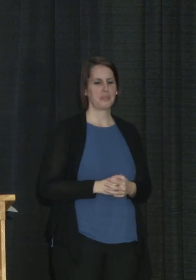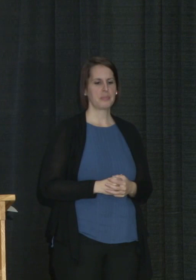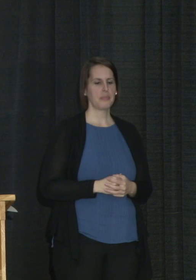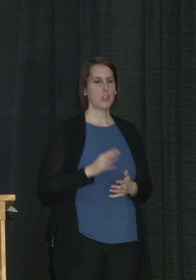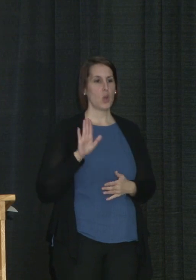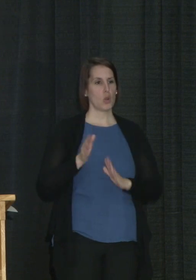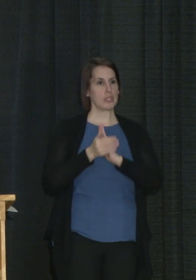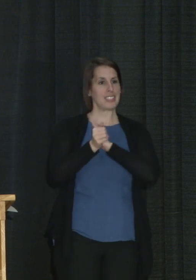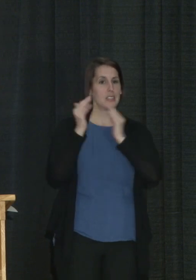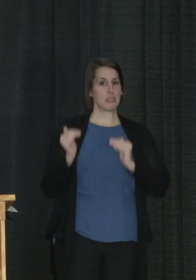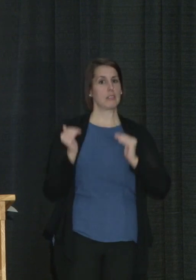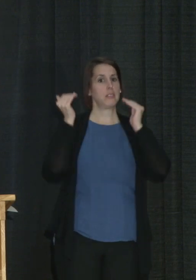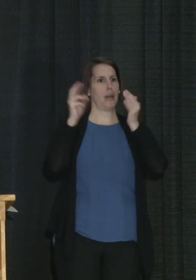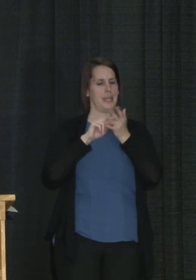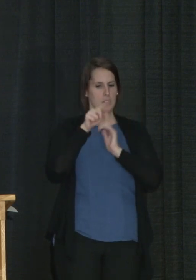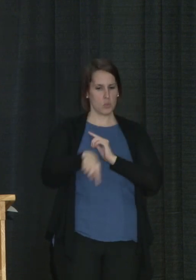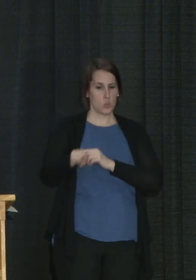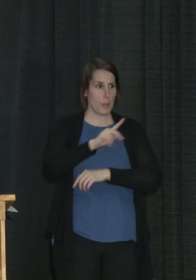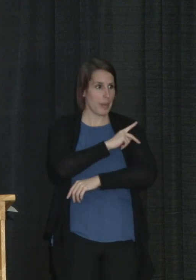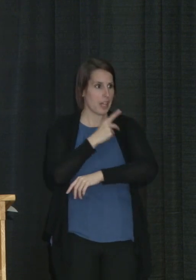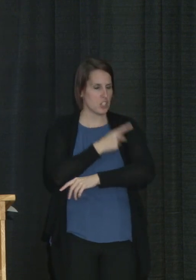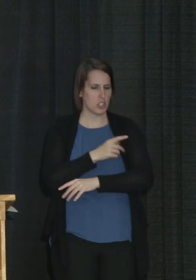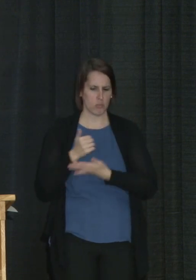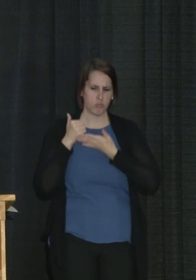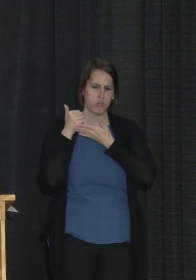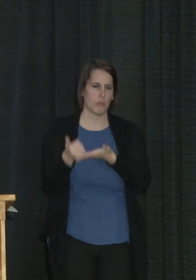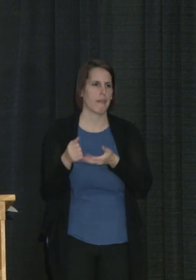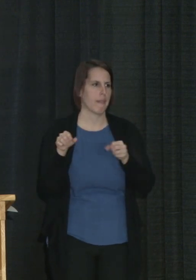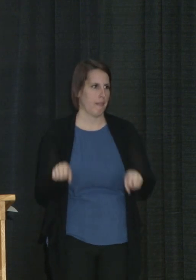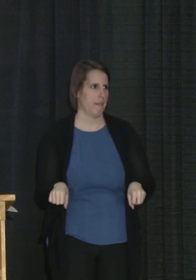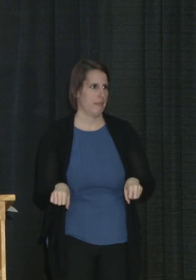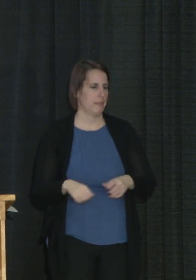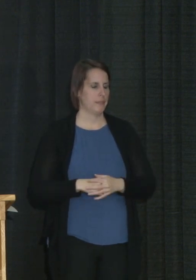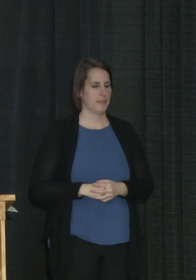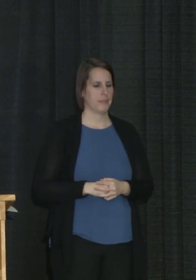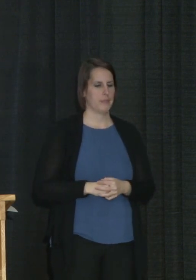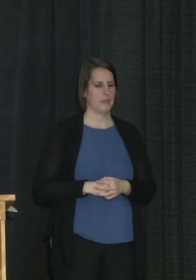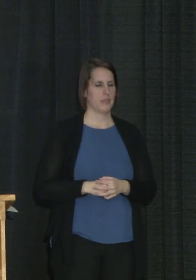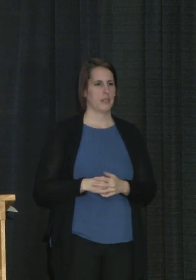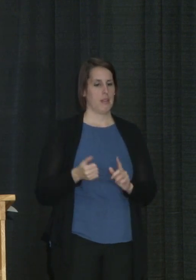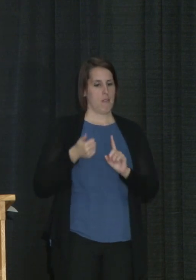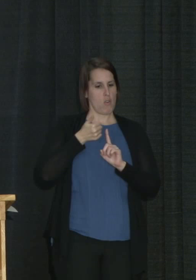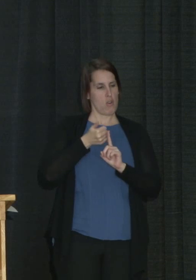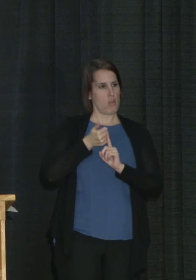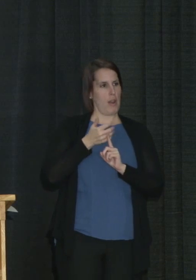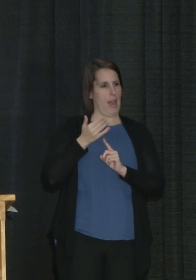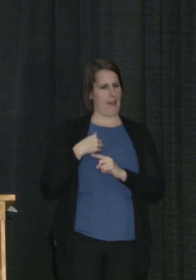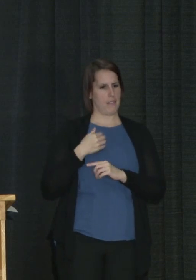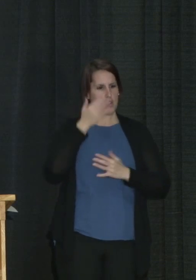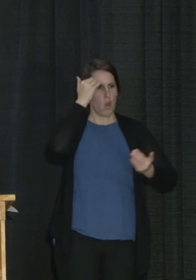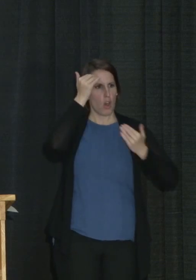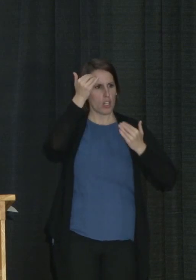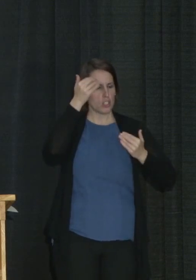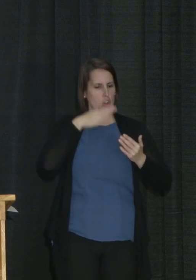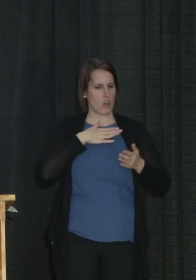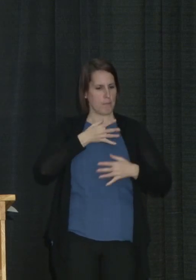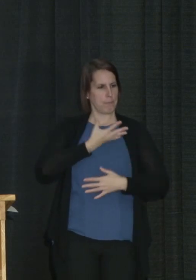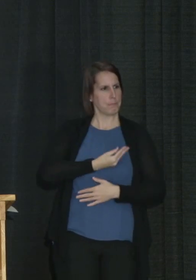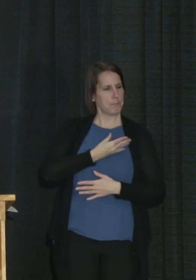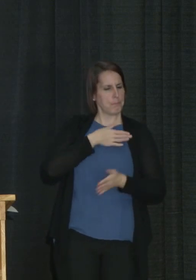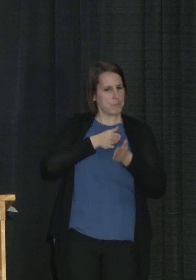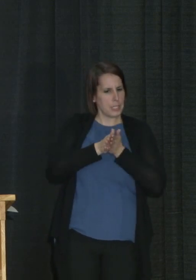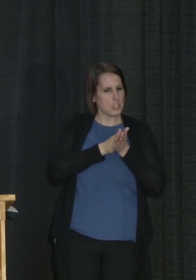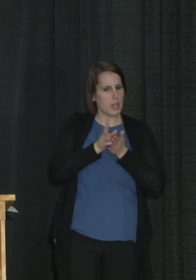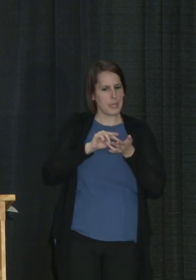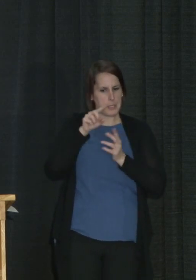treatments they need. Her knowledge and compassion give the patients the comfort and the courage she knows will keep the